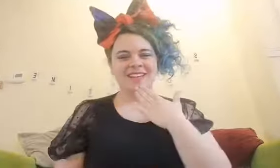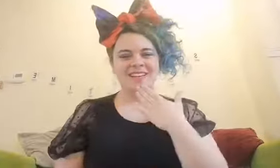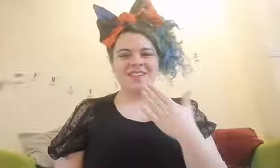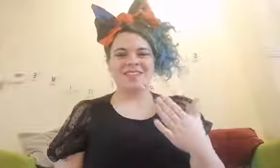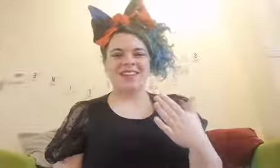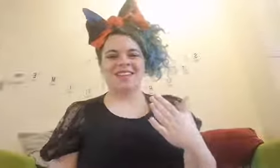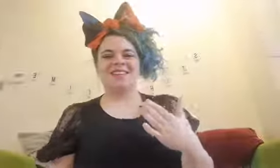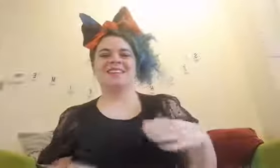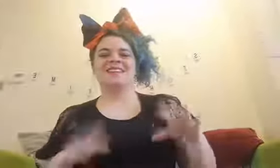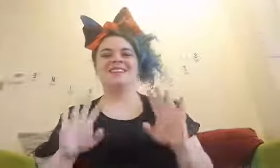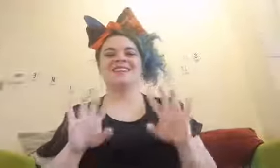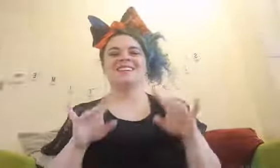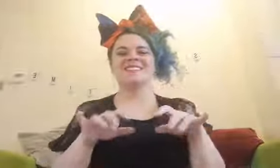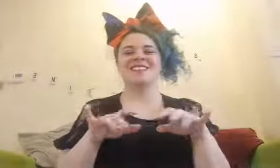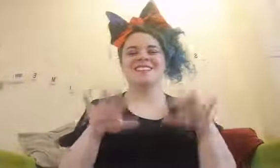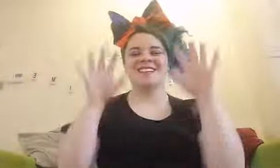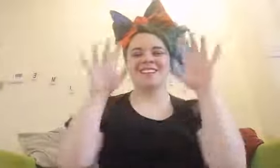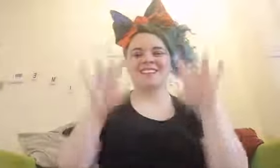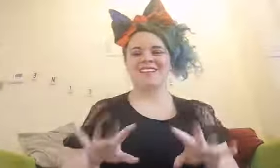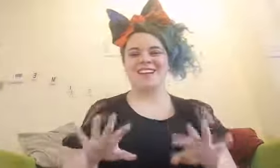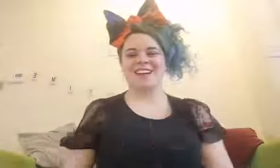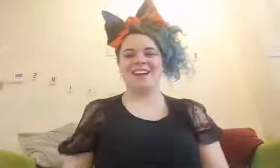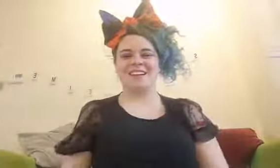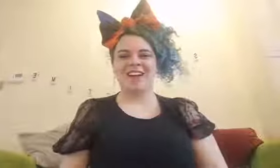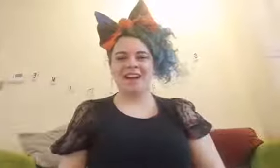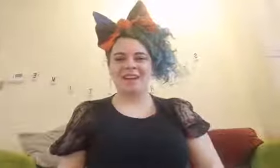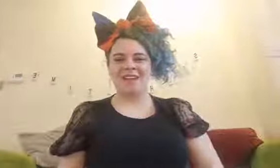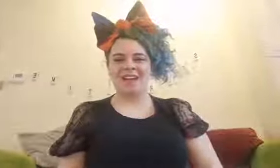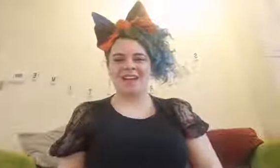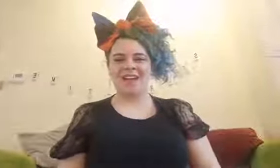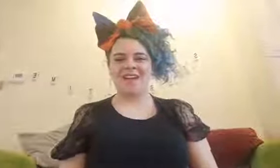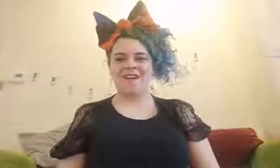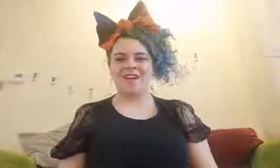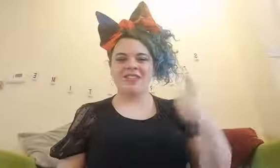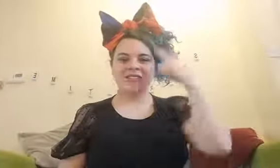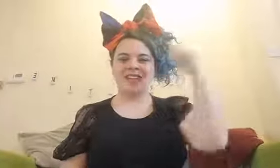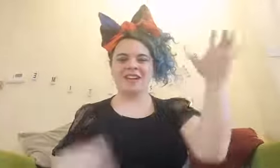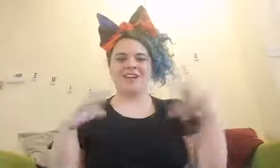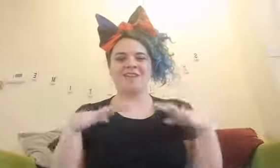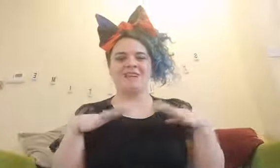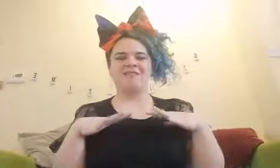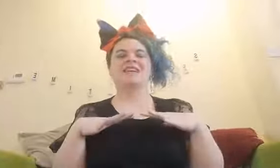Okay. Thank you. You can stop typing rain now. Okay, I think we're ready.